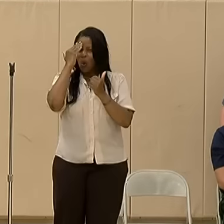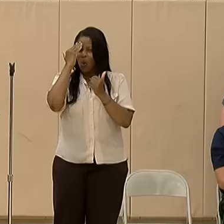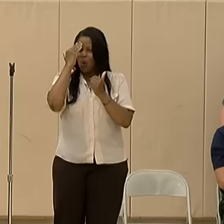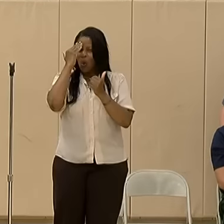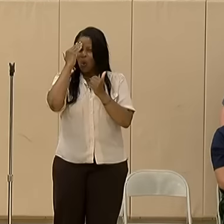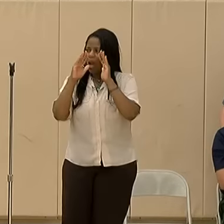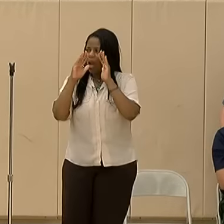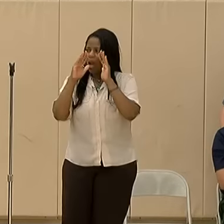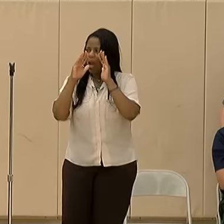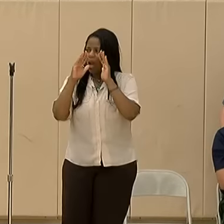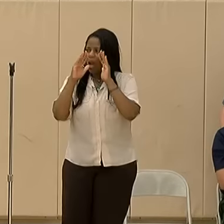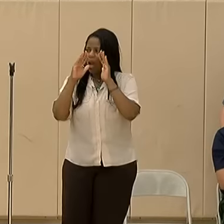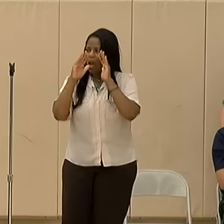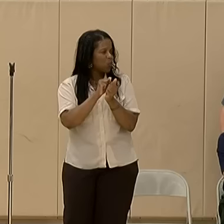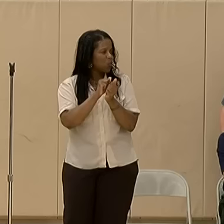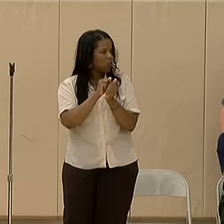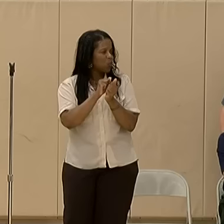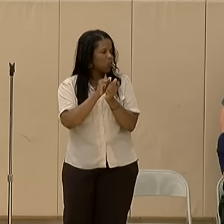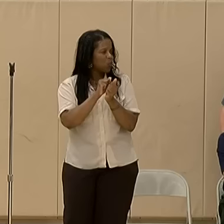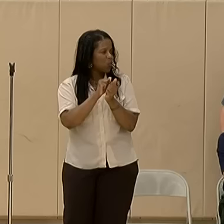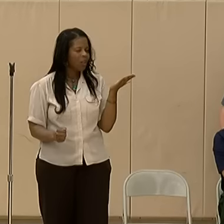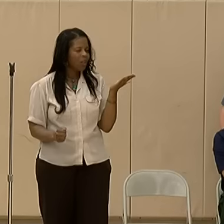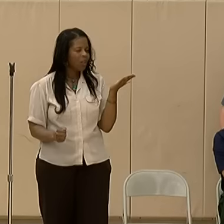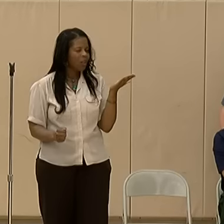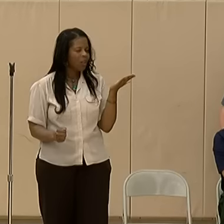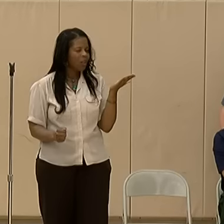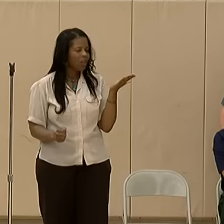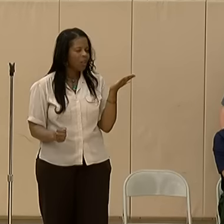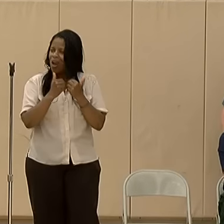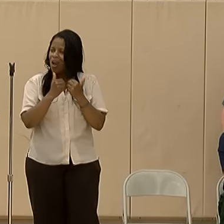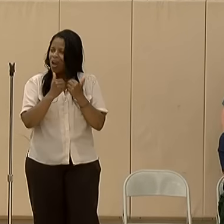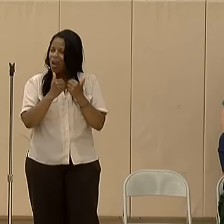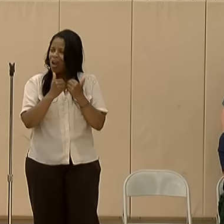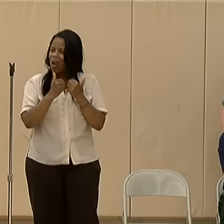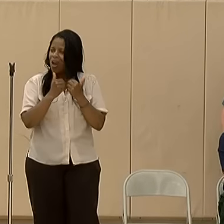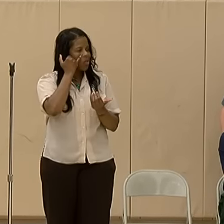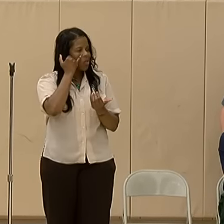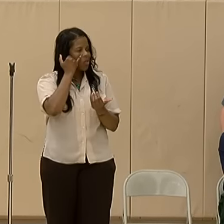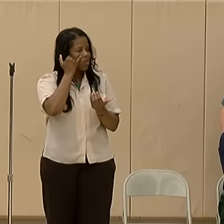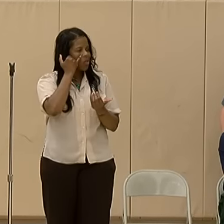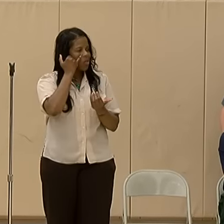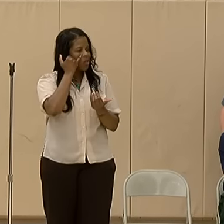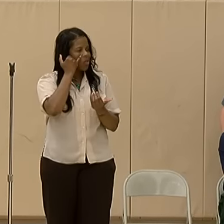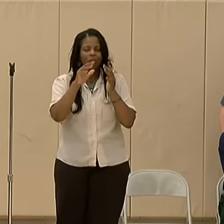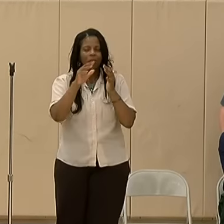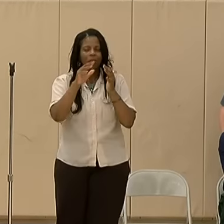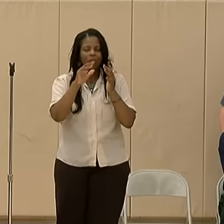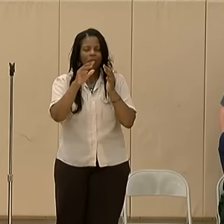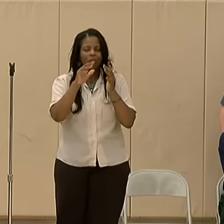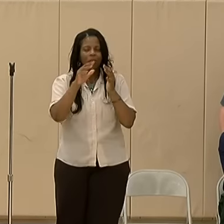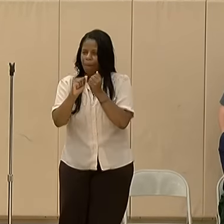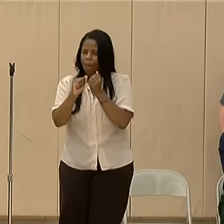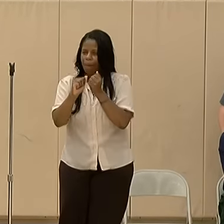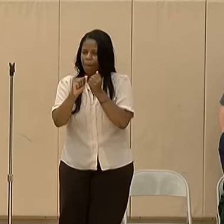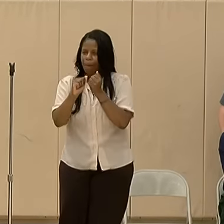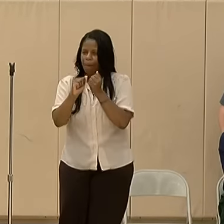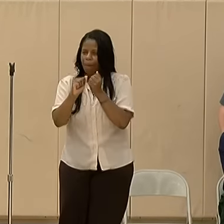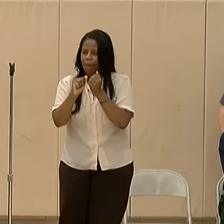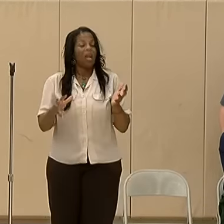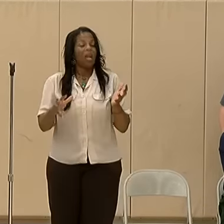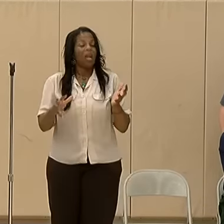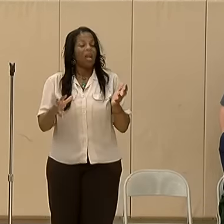Okay, your question is, how will you know if your house is burned down? And that is what I commented on earlier, the damage assessment